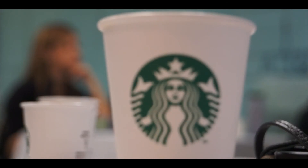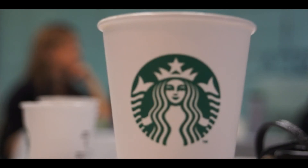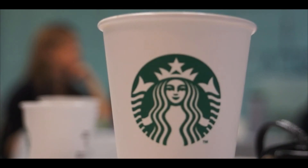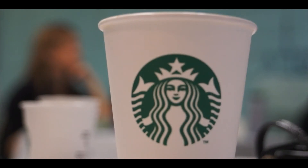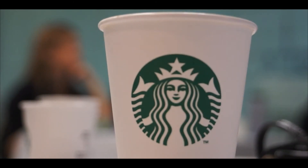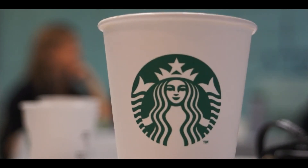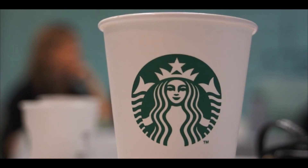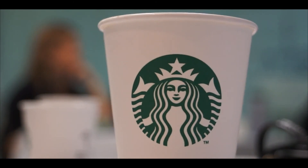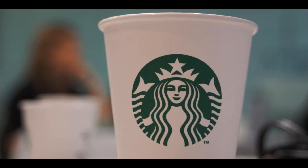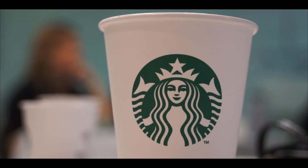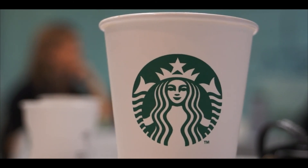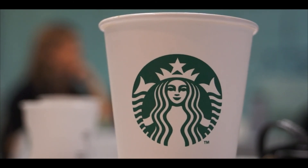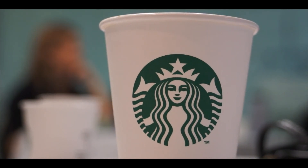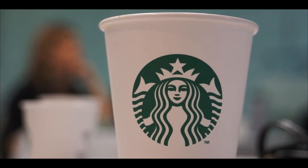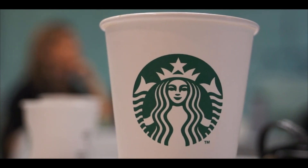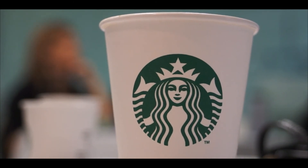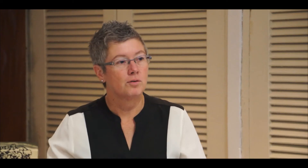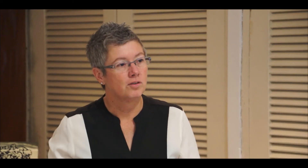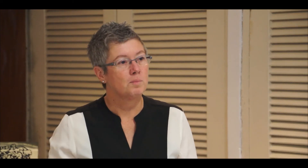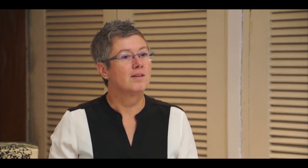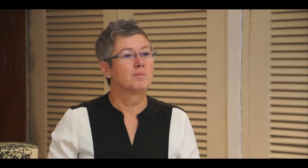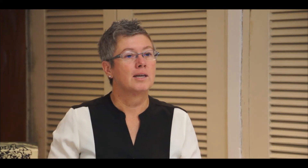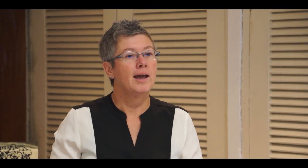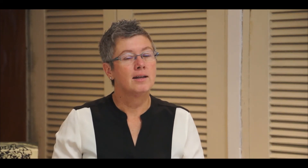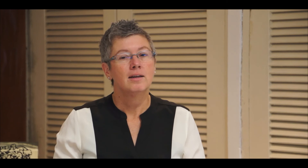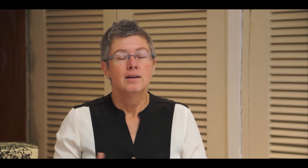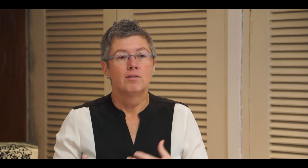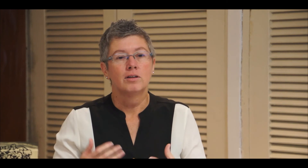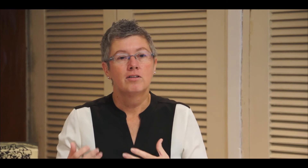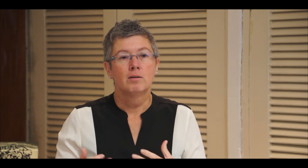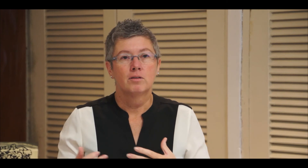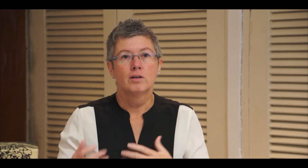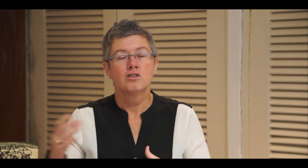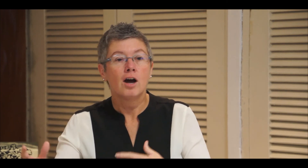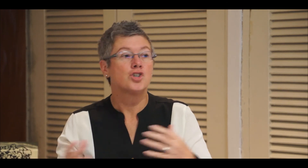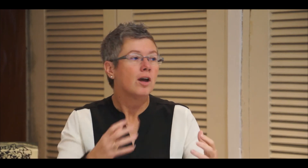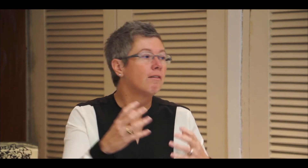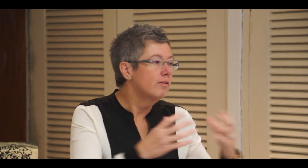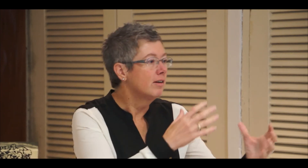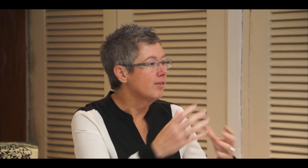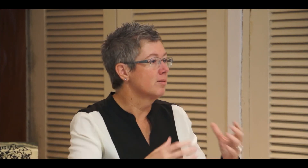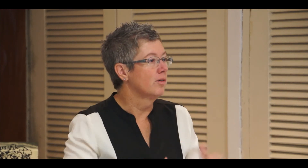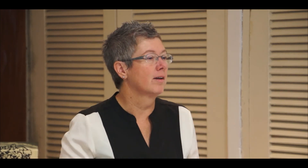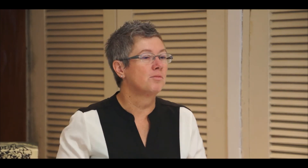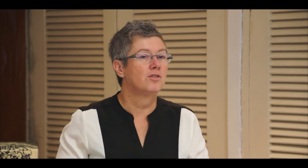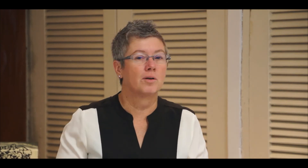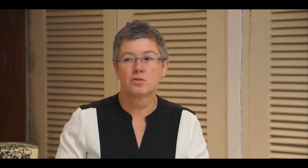to share You know, we're trying to continue to be as diverse as we possibly can And really tell, really touch every customer that comes into our store